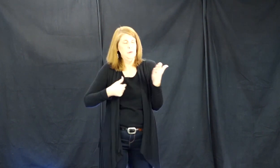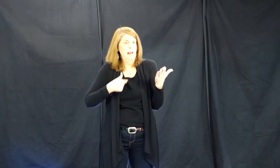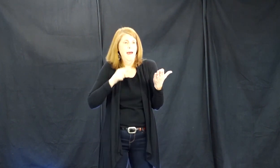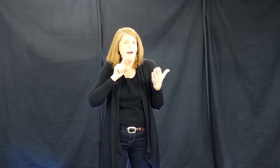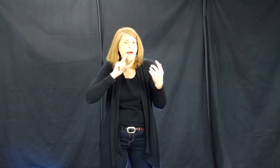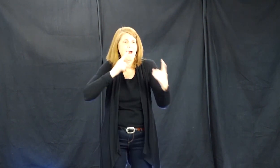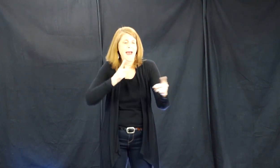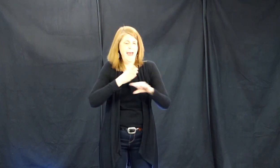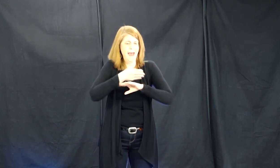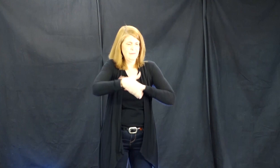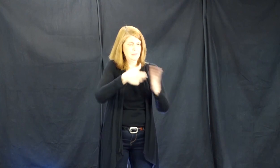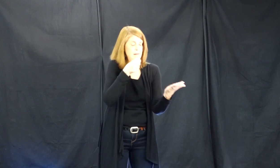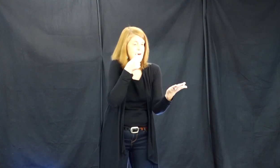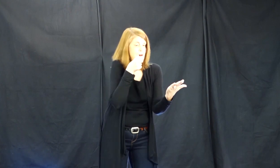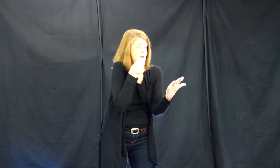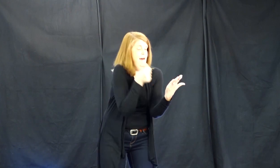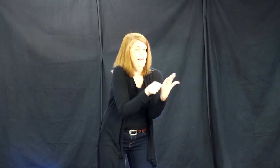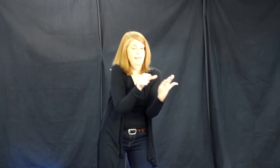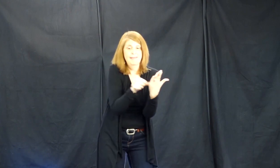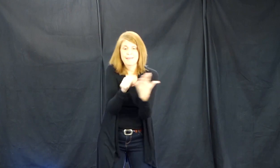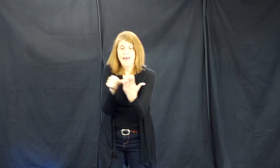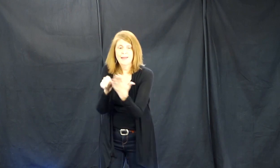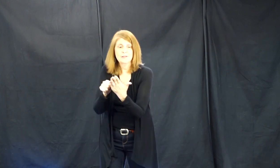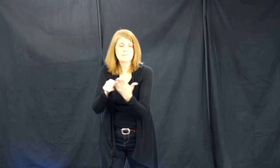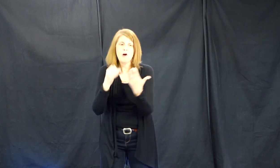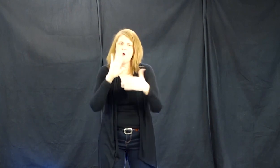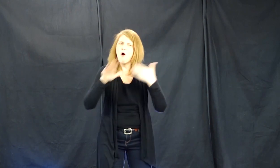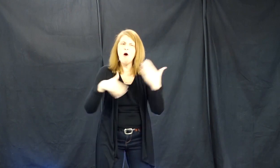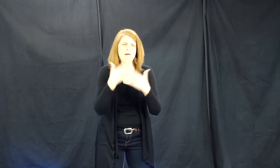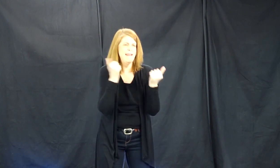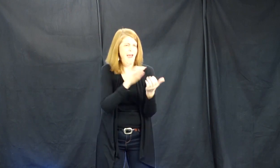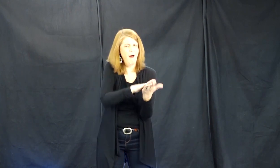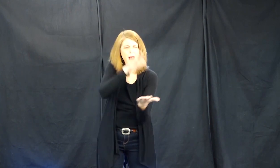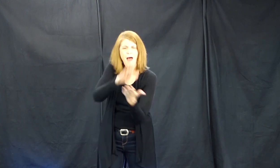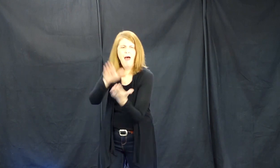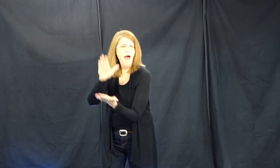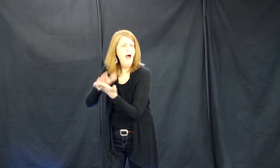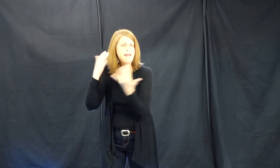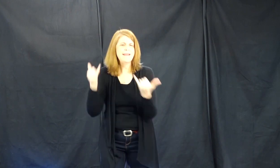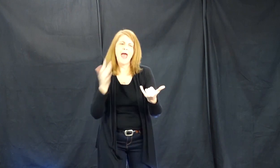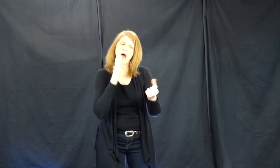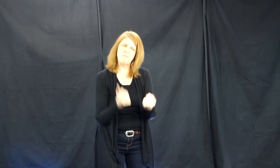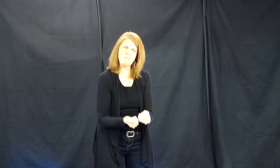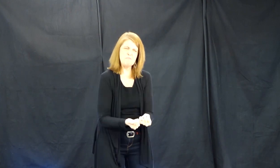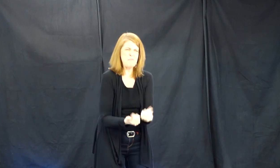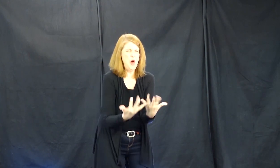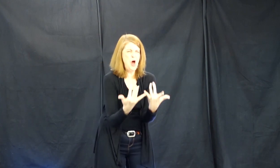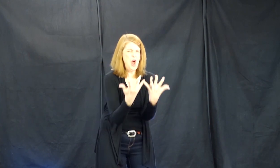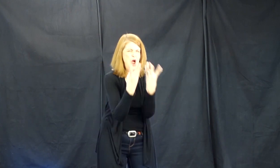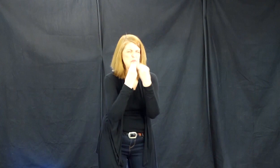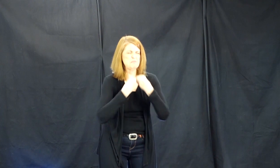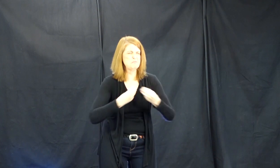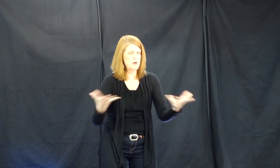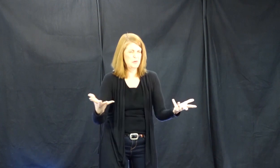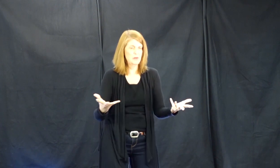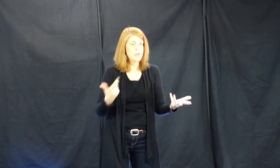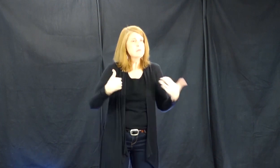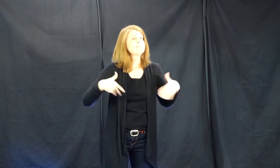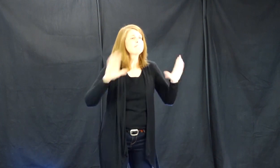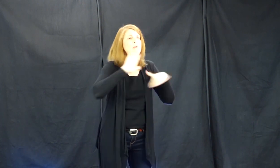said. I'm burning the memories, burning the letters that might have redeemed you. You forfeit all